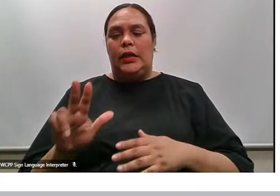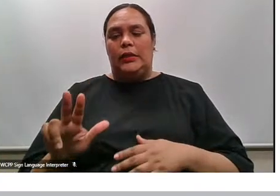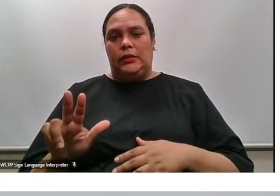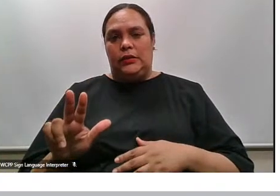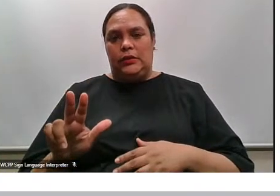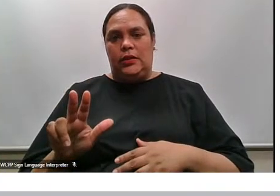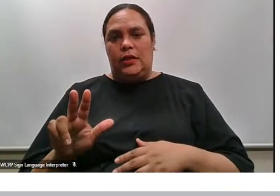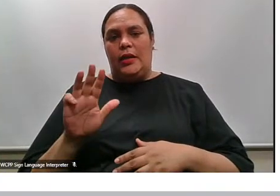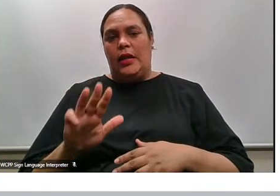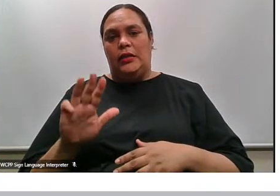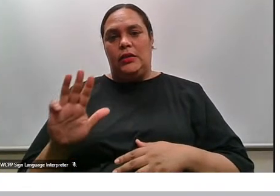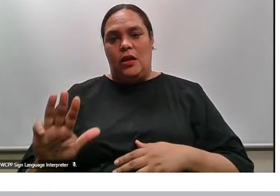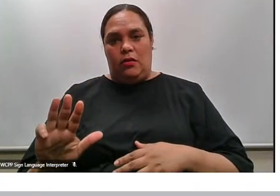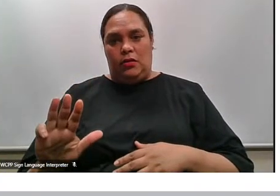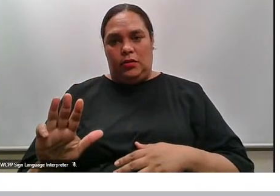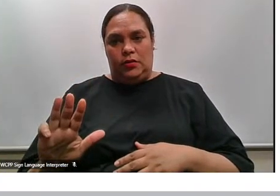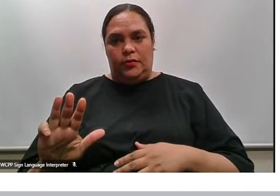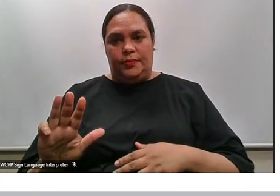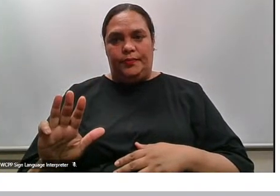and